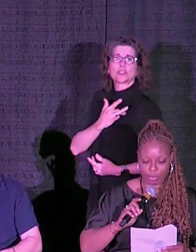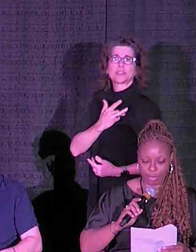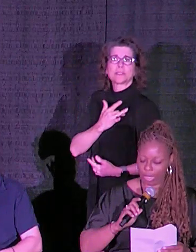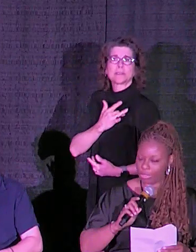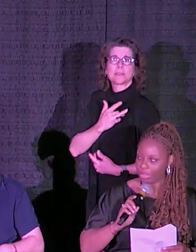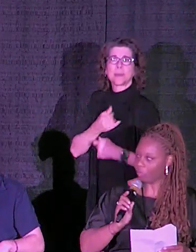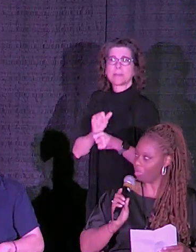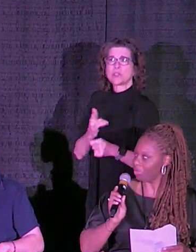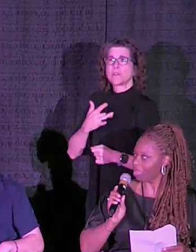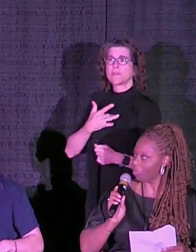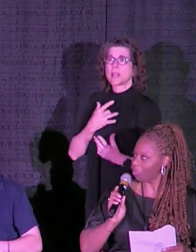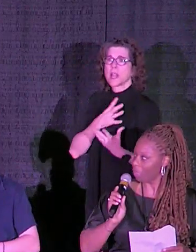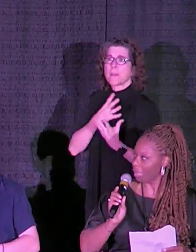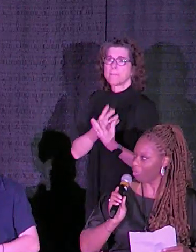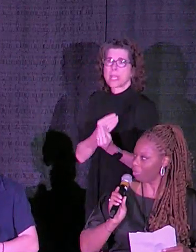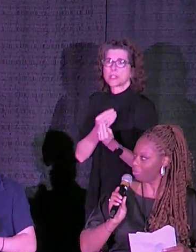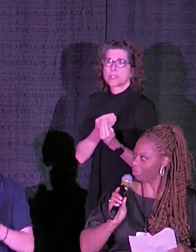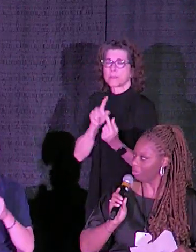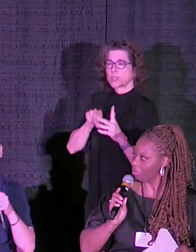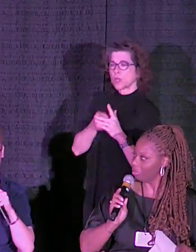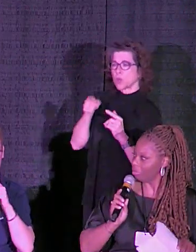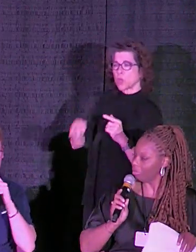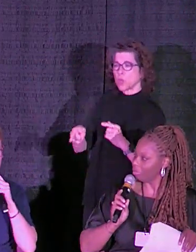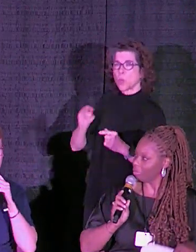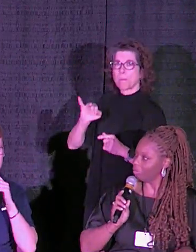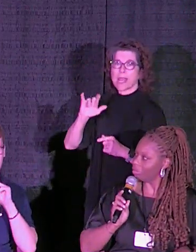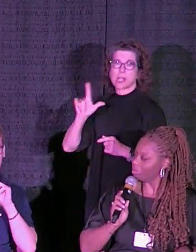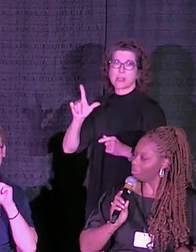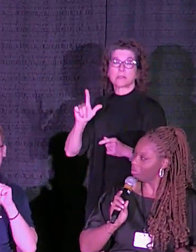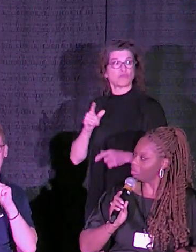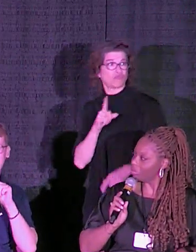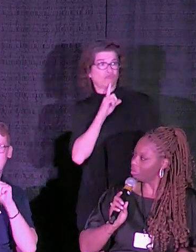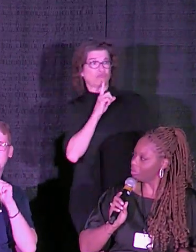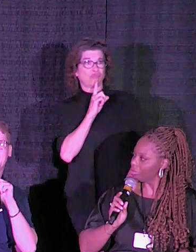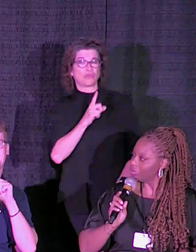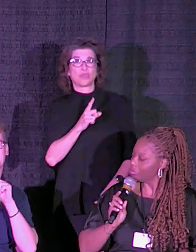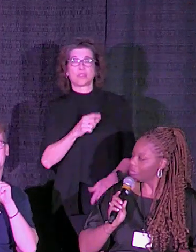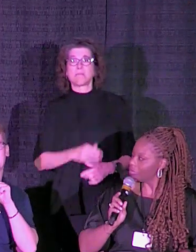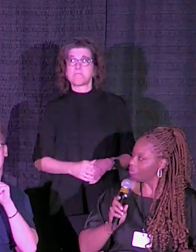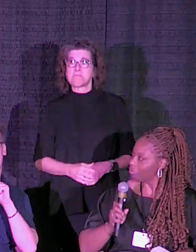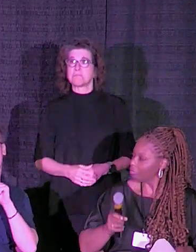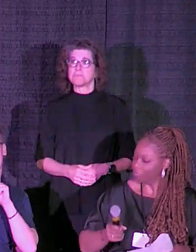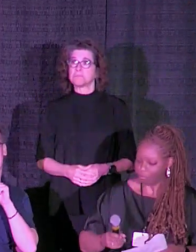feel compassion? I want to start with Michael. Sure.